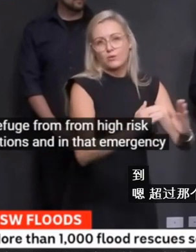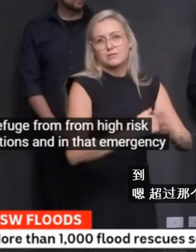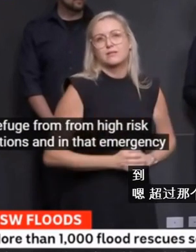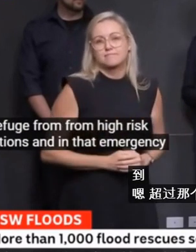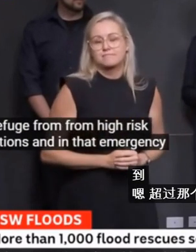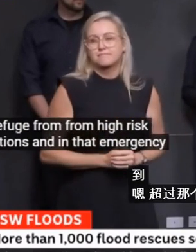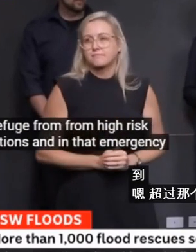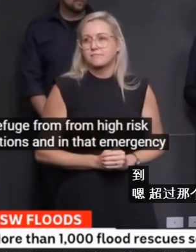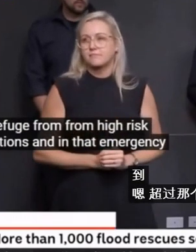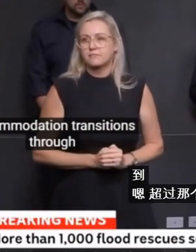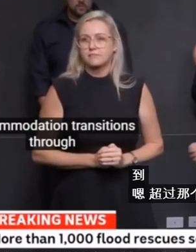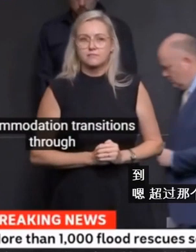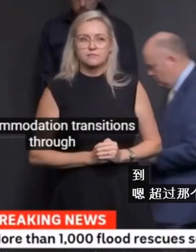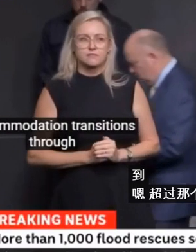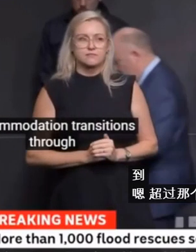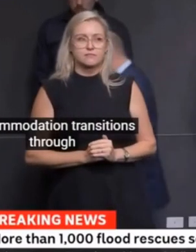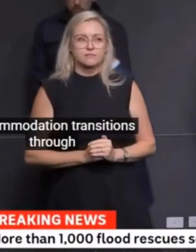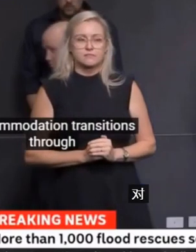evacuation phase.